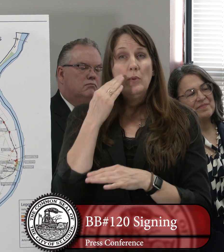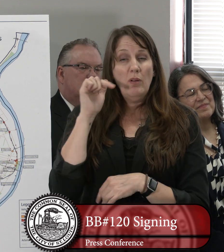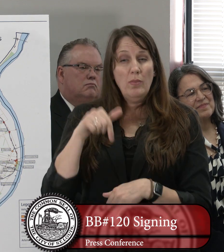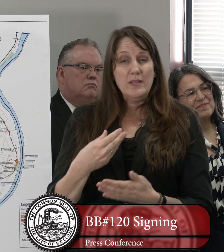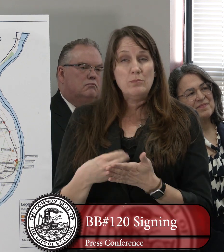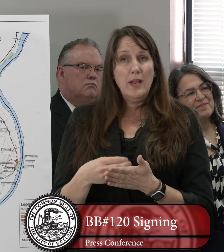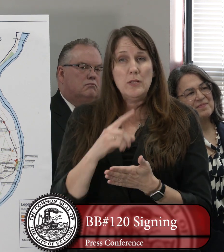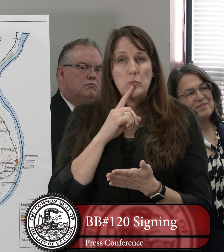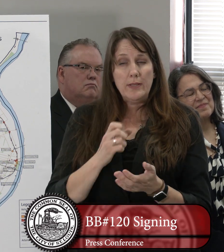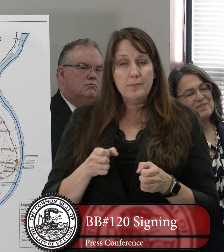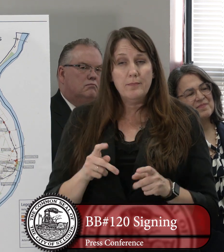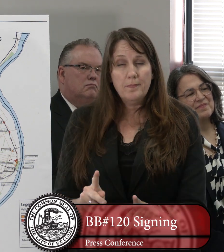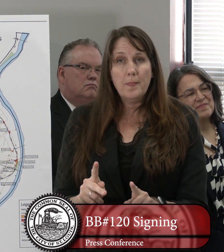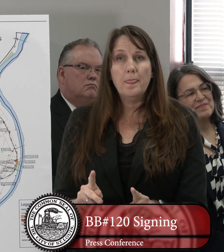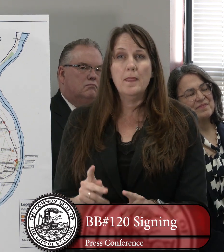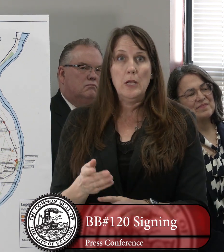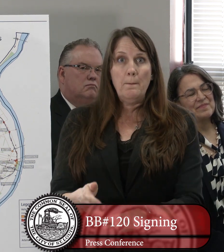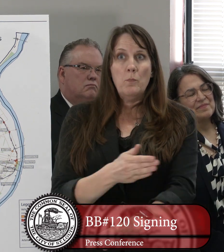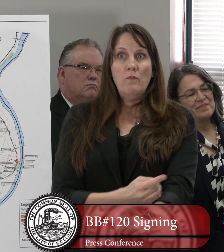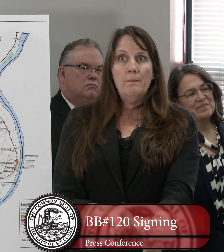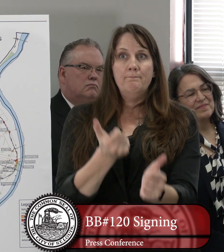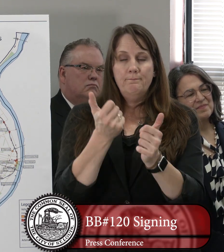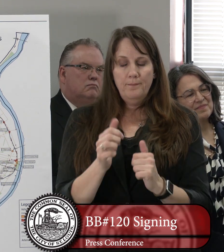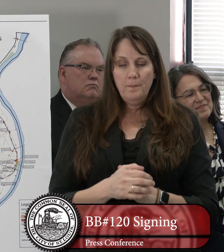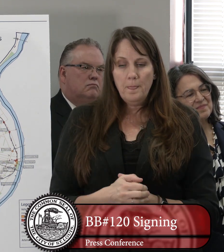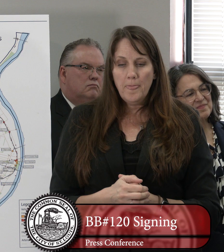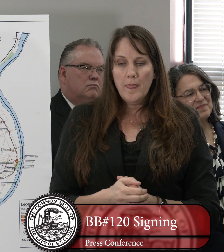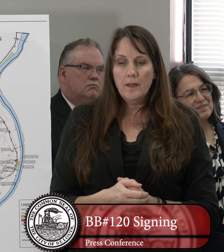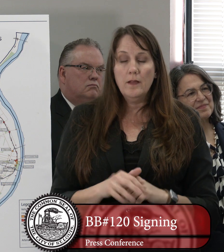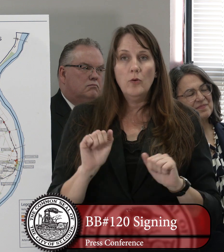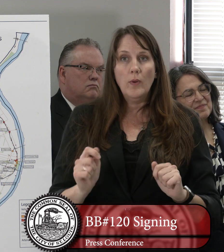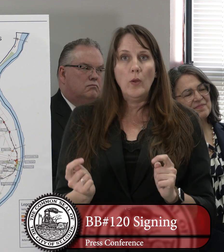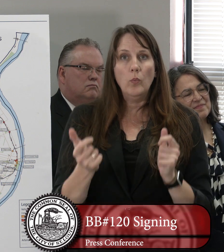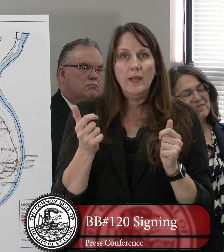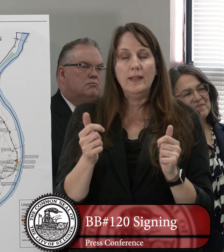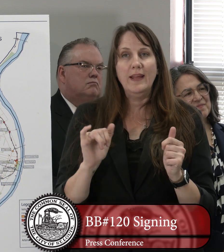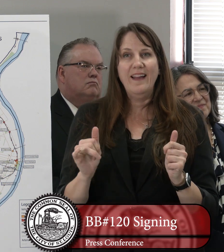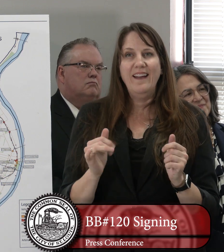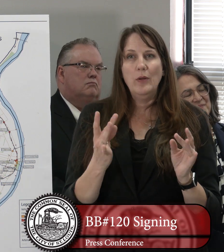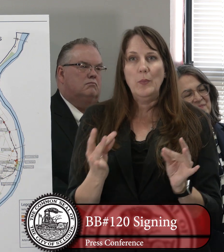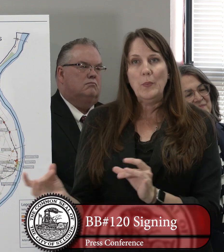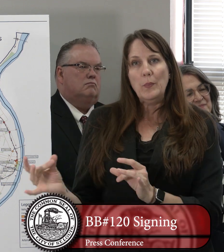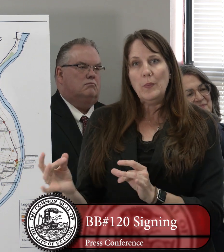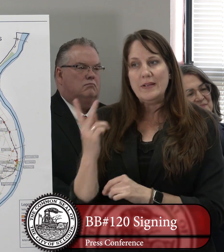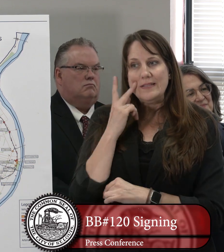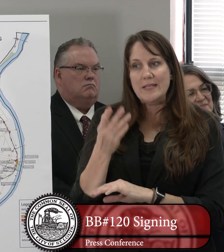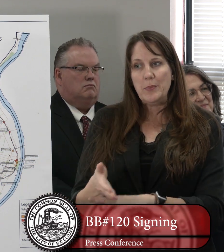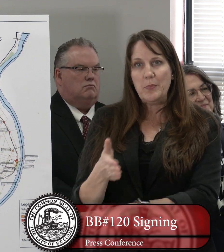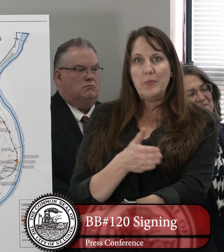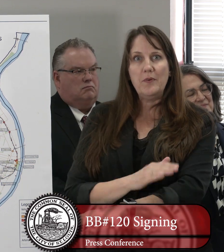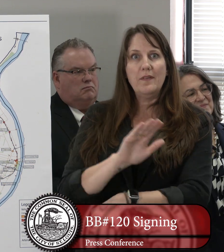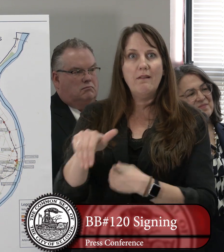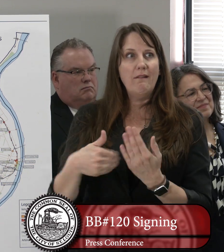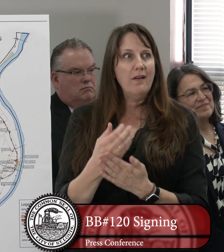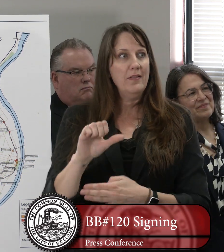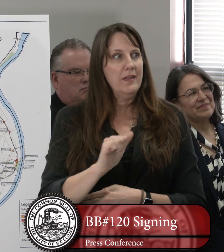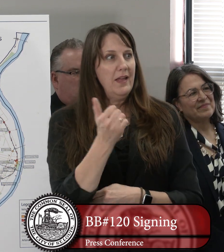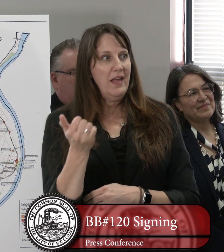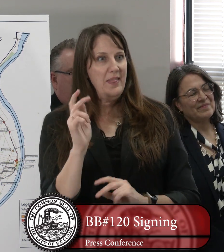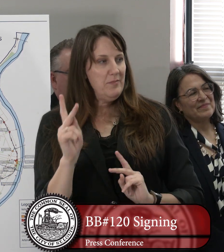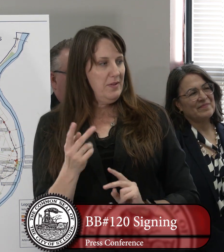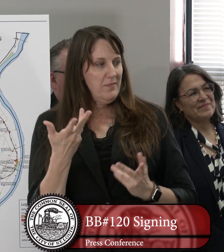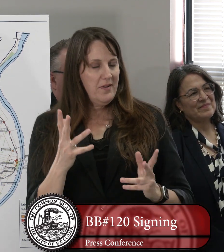for us to make some needed improvements right now. We'll be able to quickly and efficiently see those improvements that everyone else has